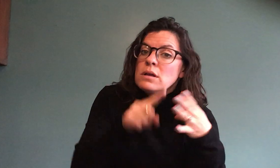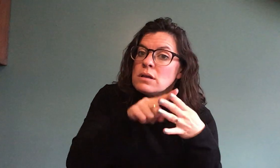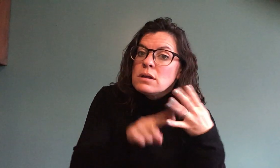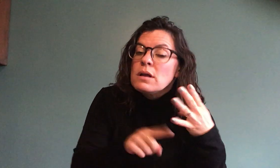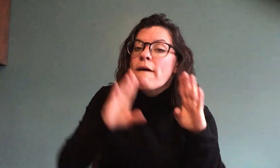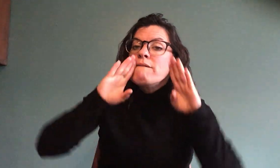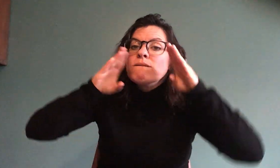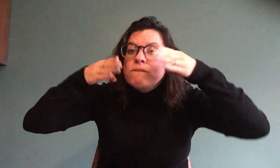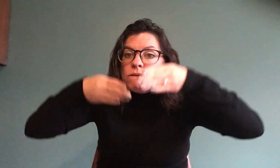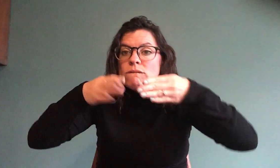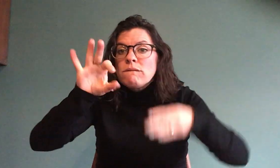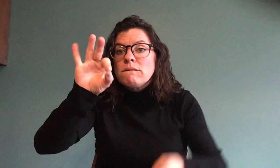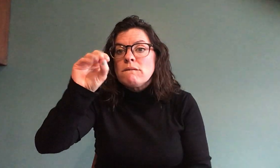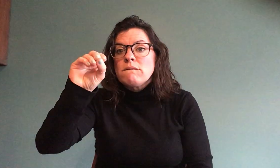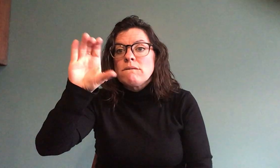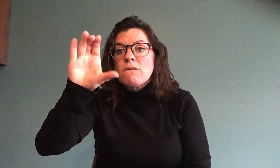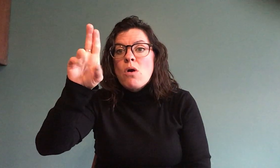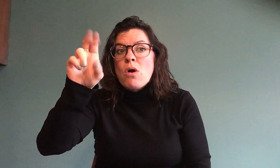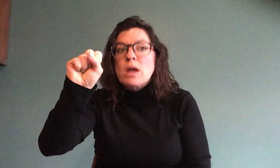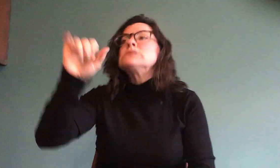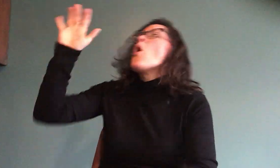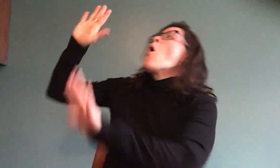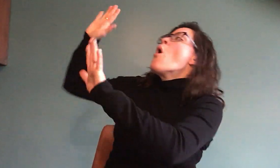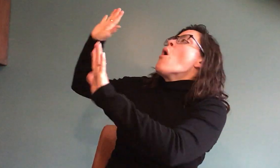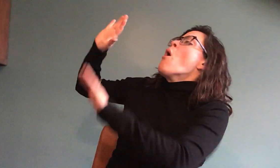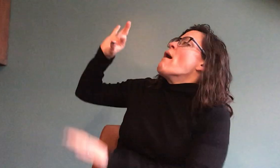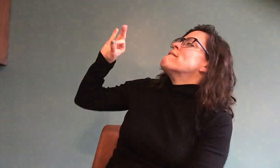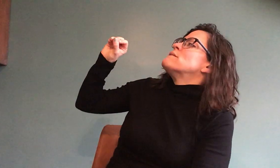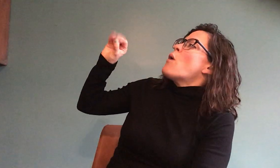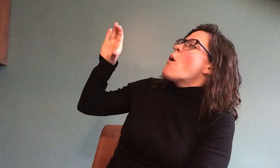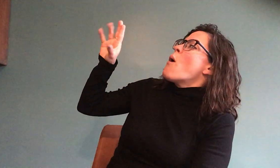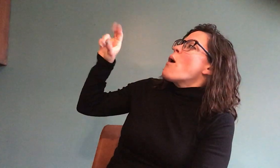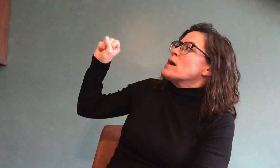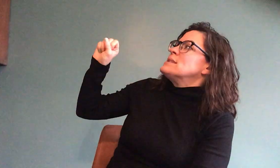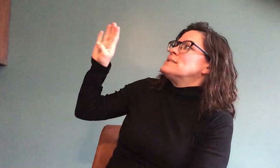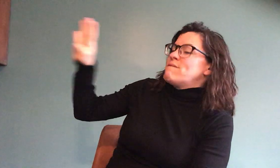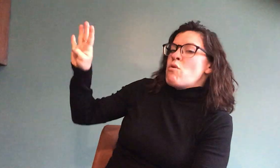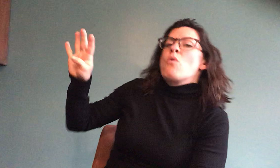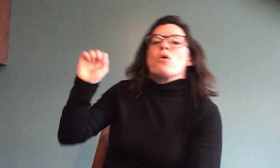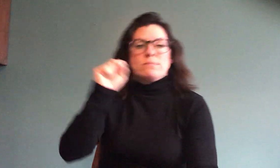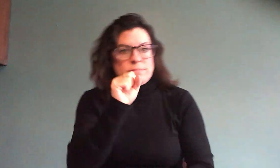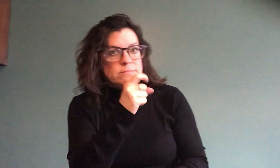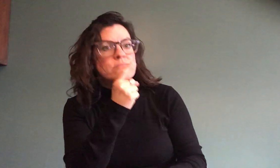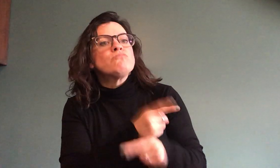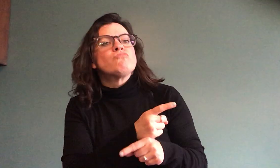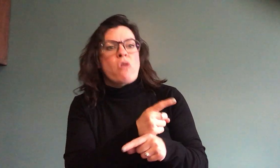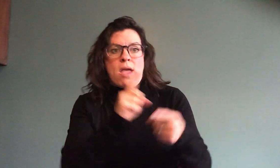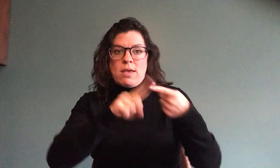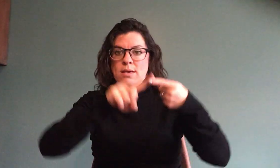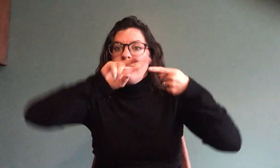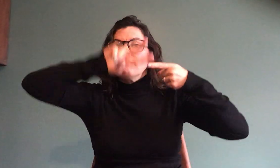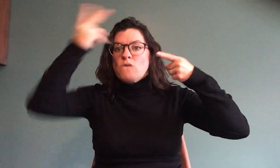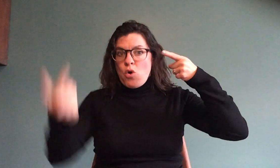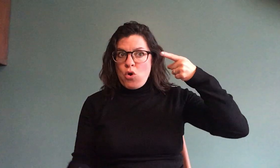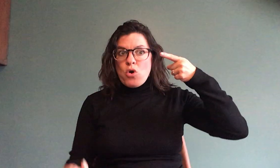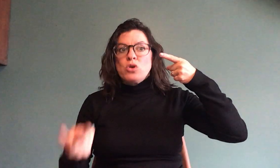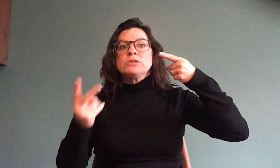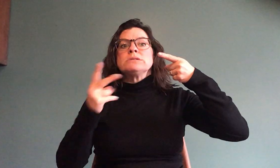what is focus 4? Okay, we already know that it is falls, and we already know that it is struck by. What else is in the focus 4